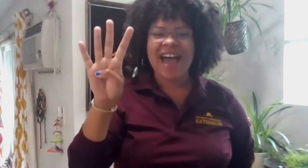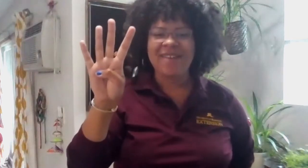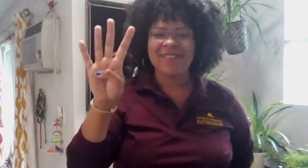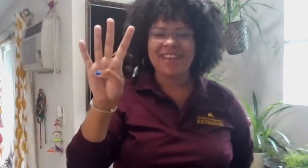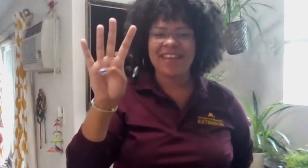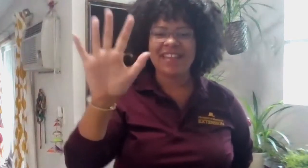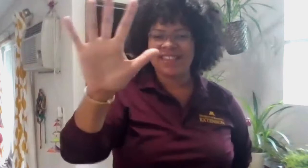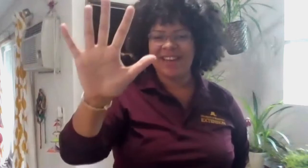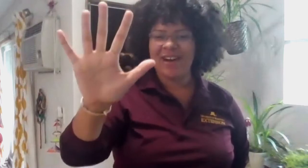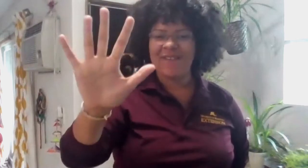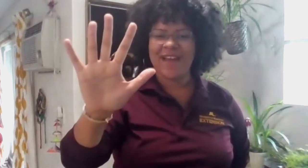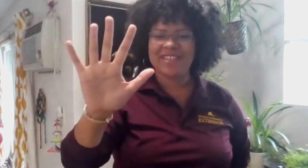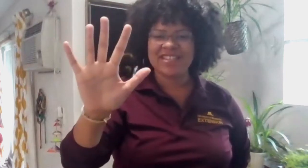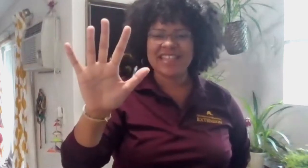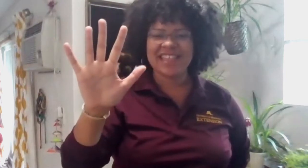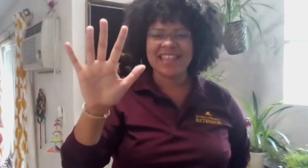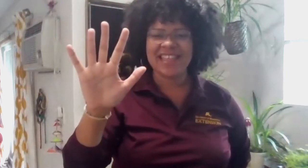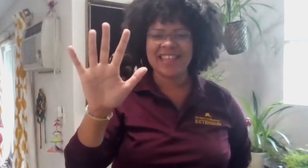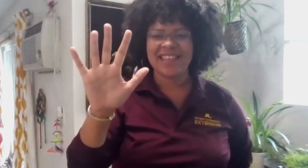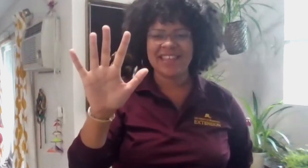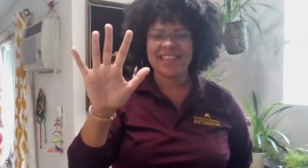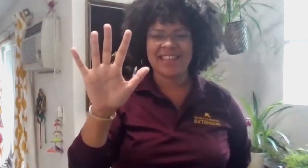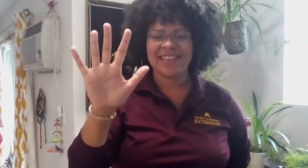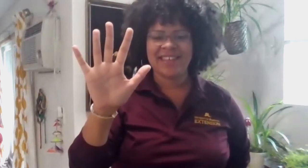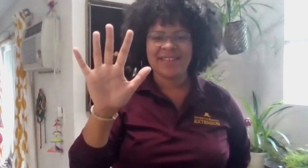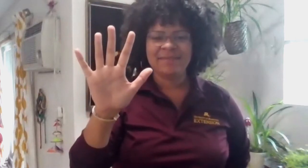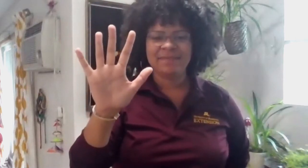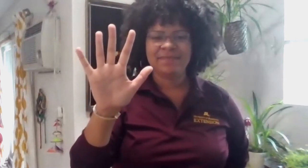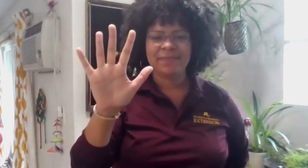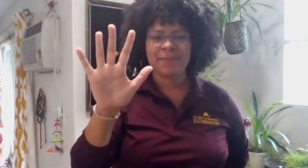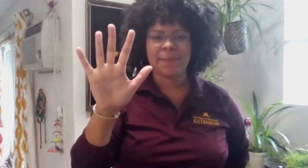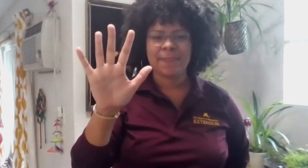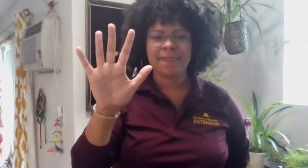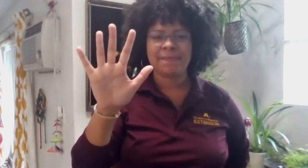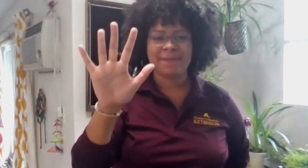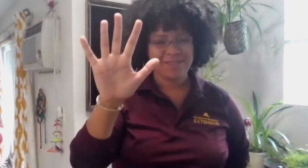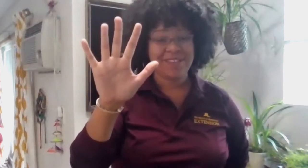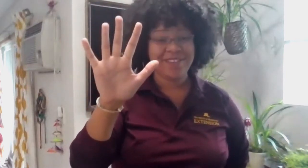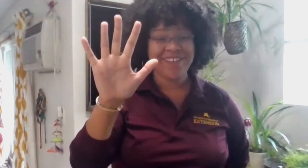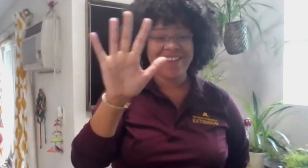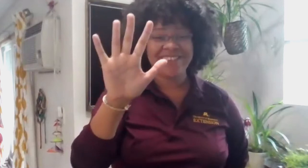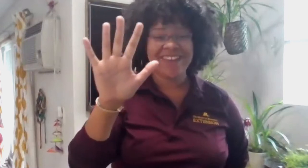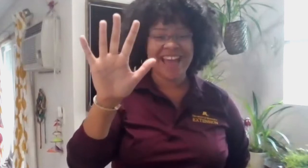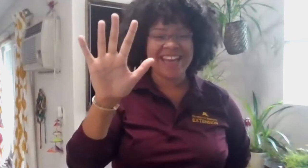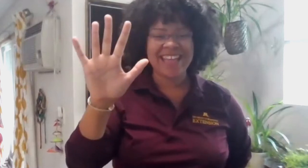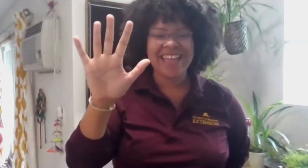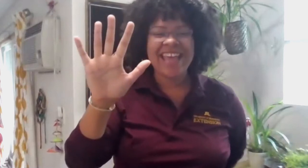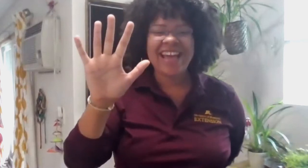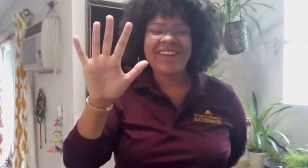5 is all 5 digits. High five. You're five, you got it. Okay,